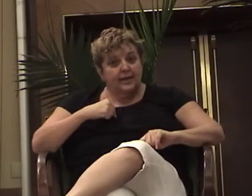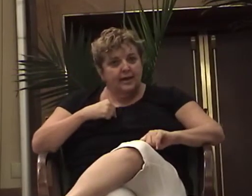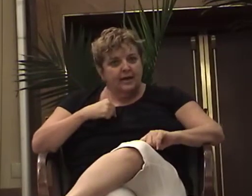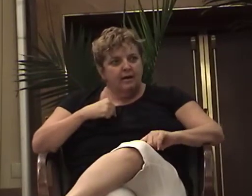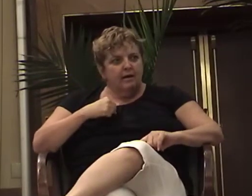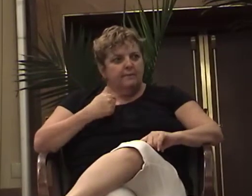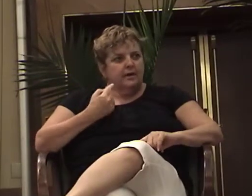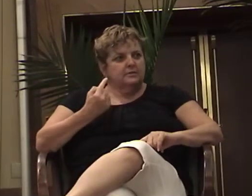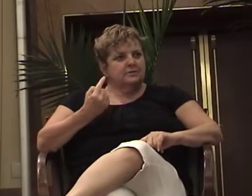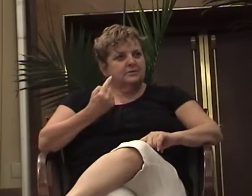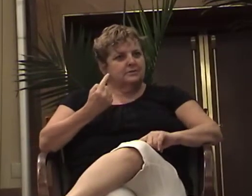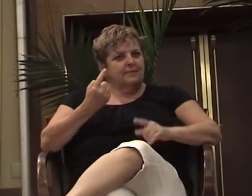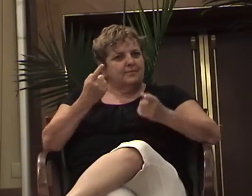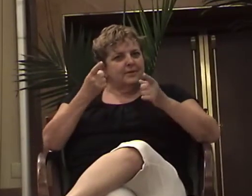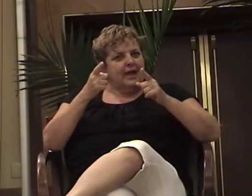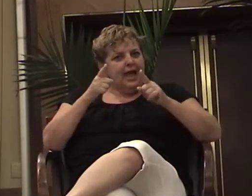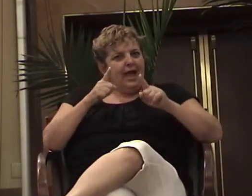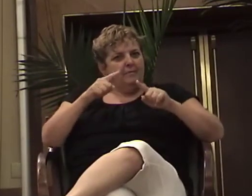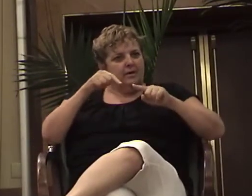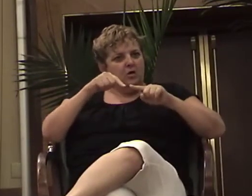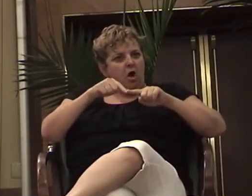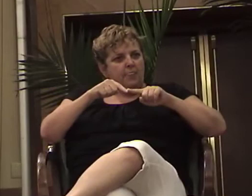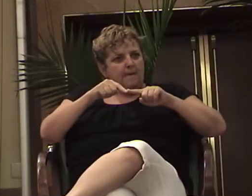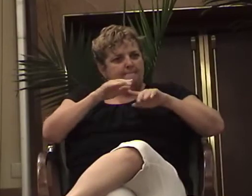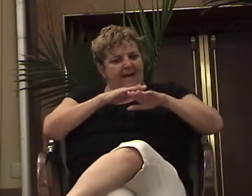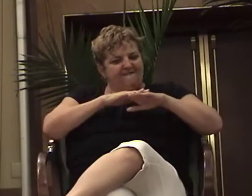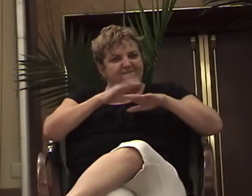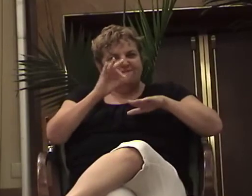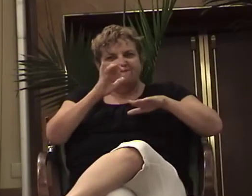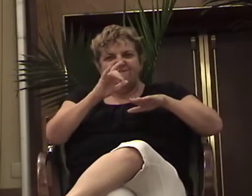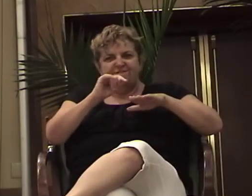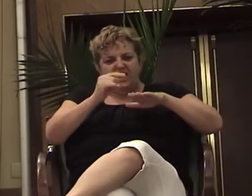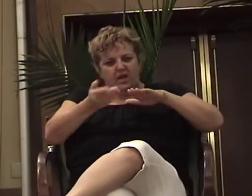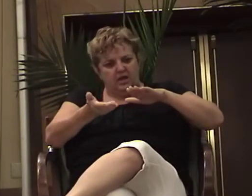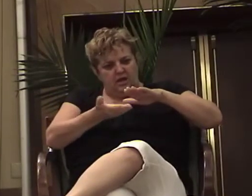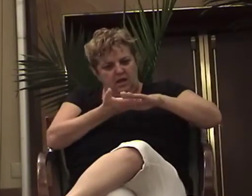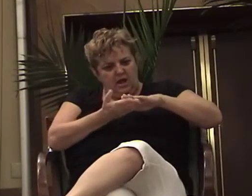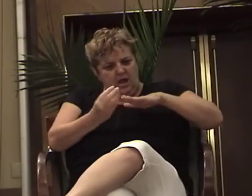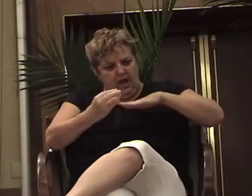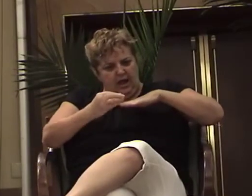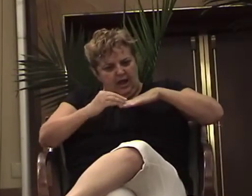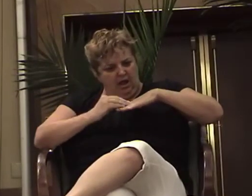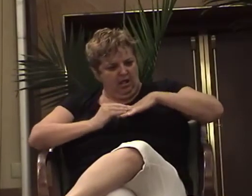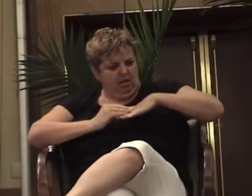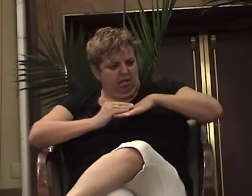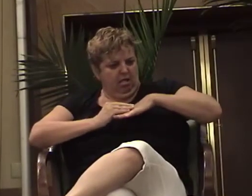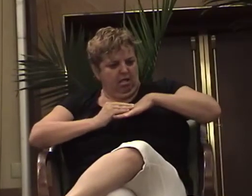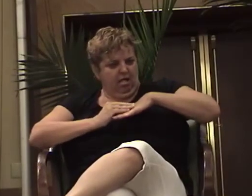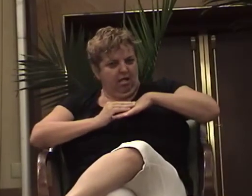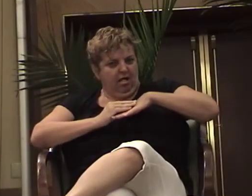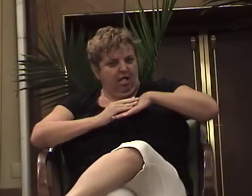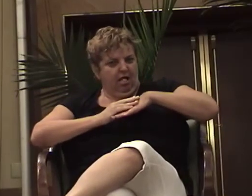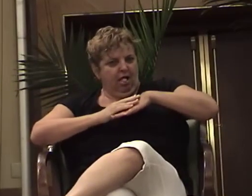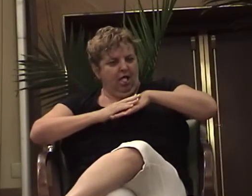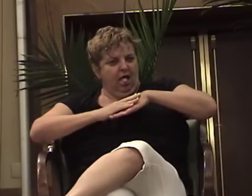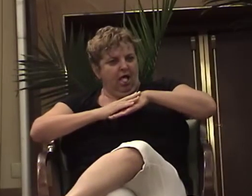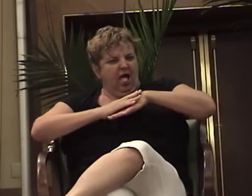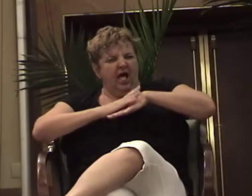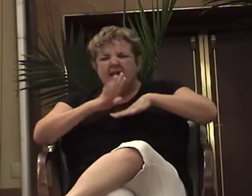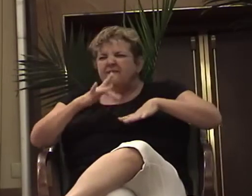the bottom of my feet that rose slowly. It was heat,